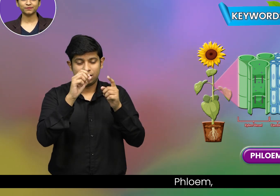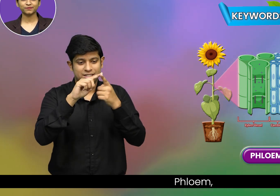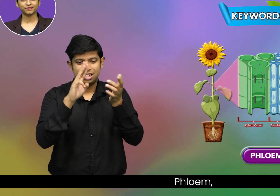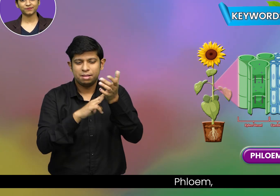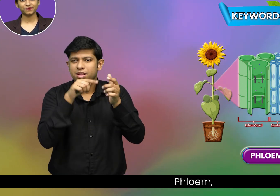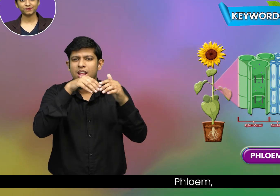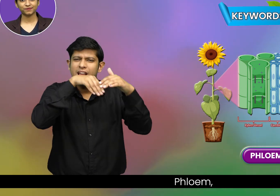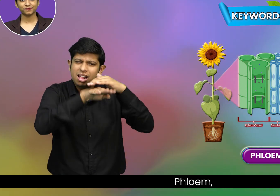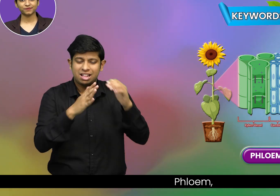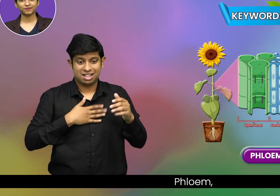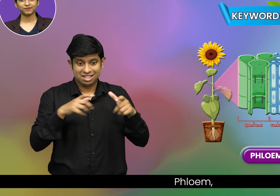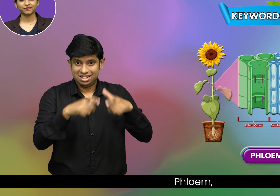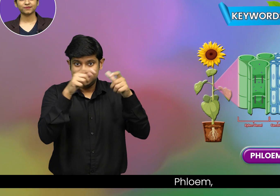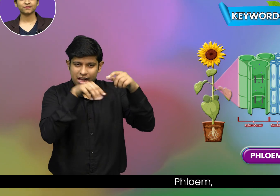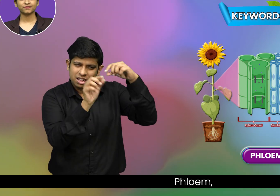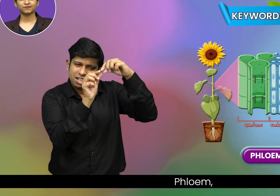phloem,